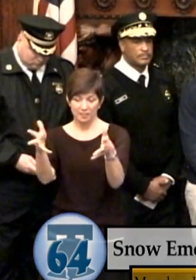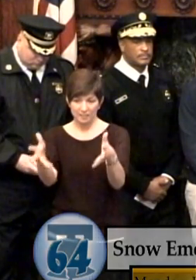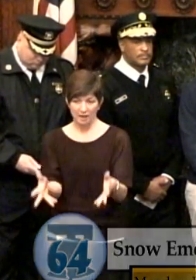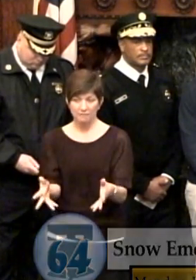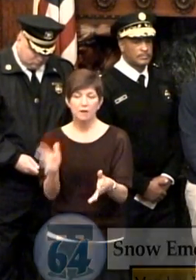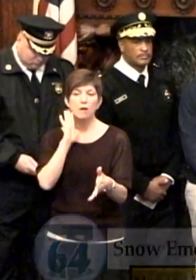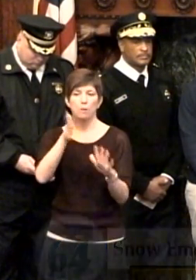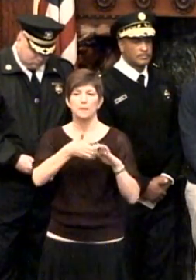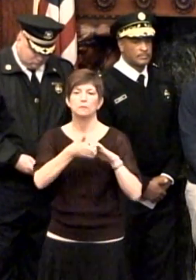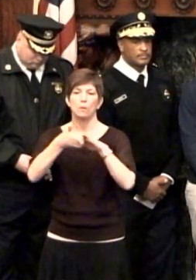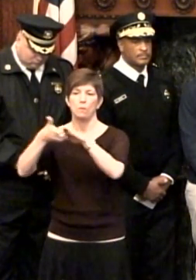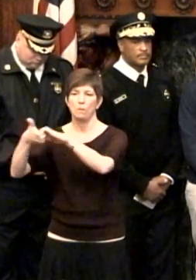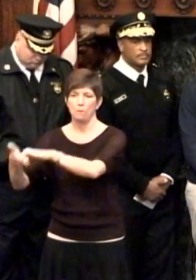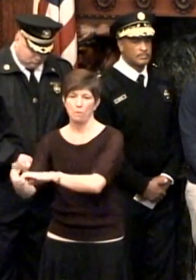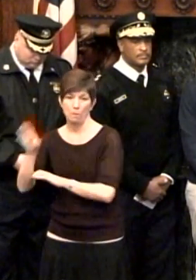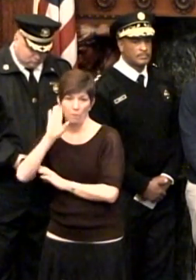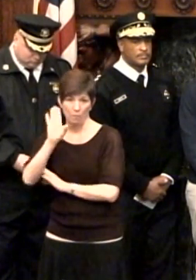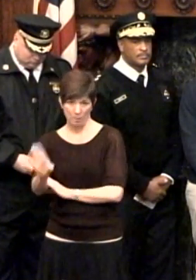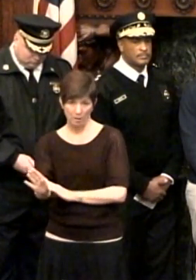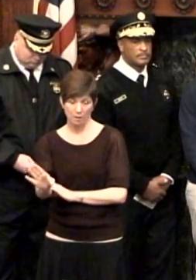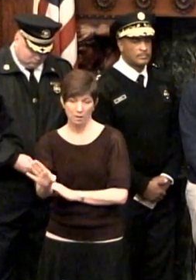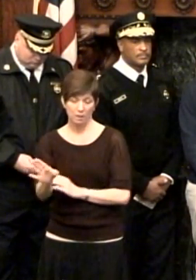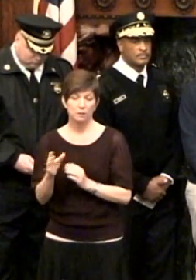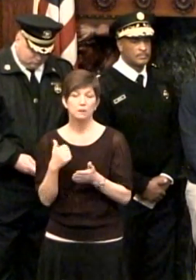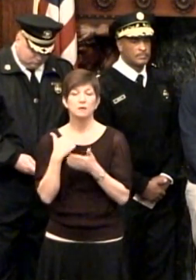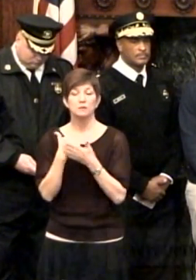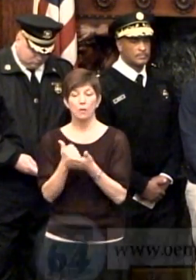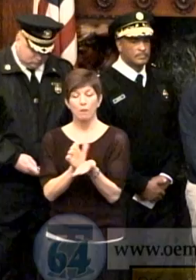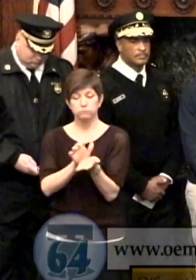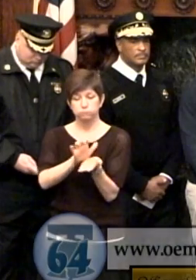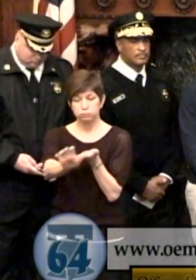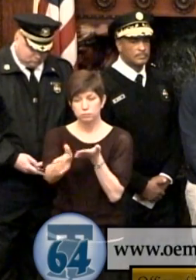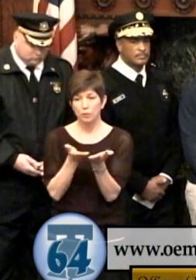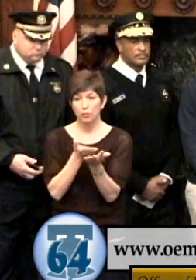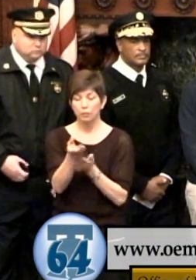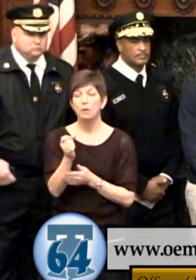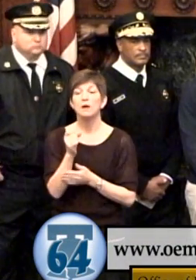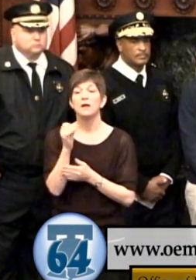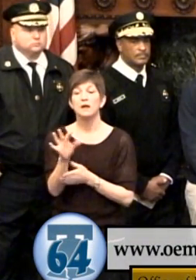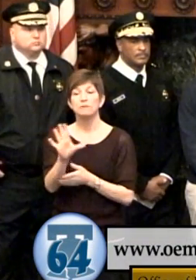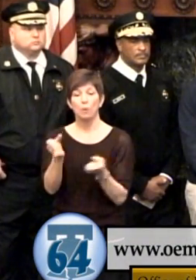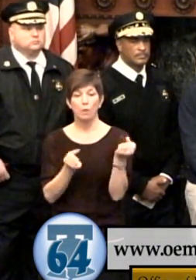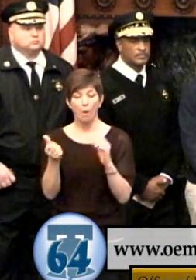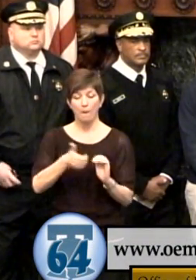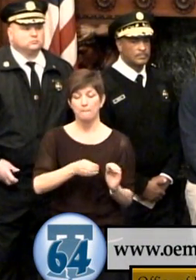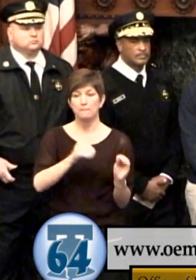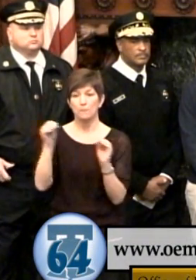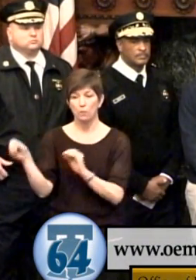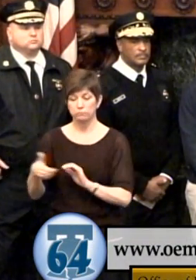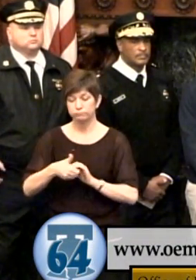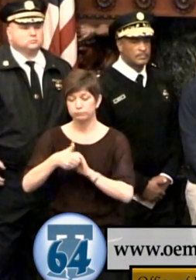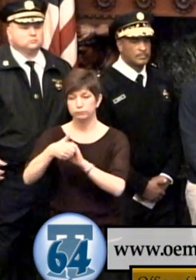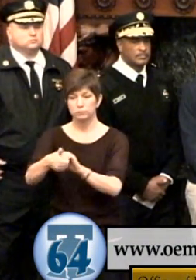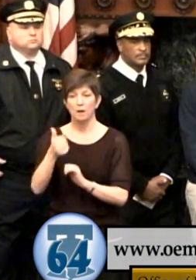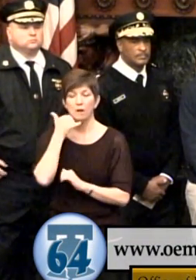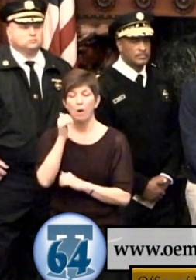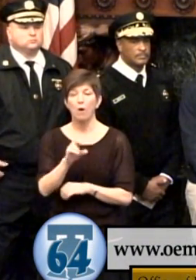relocated to accommodate our snow plowing operations. If your car is relocated, you can call